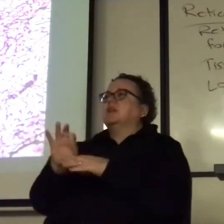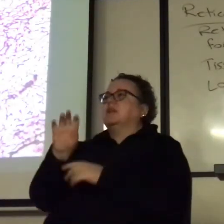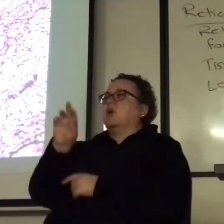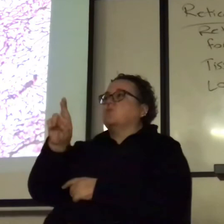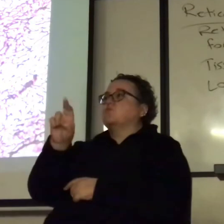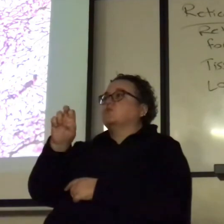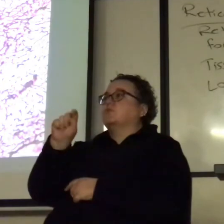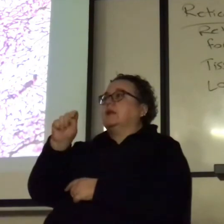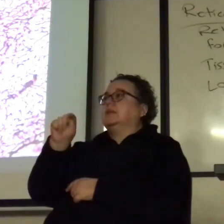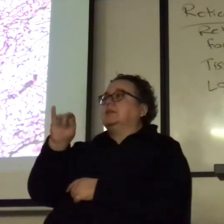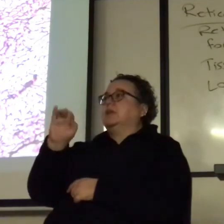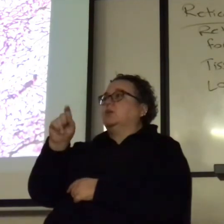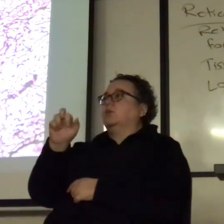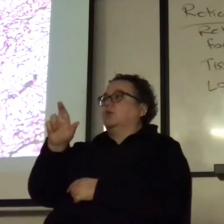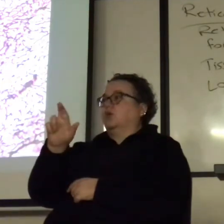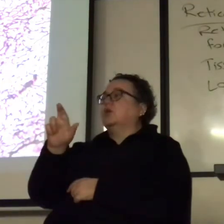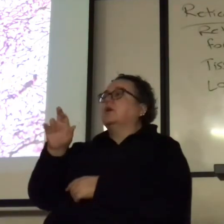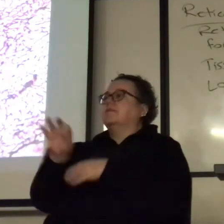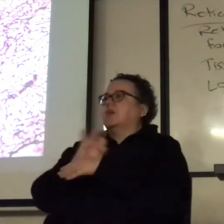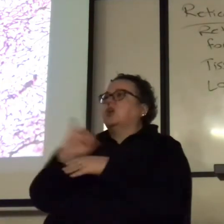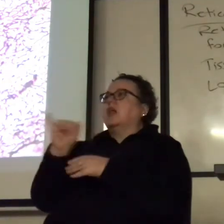move on.